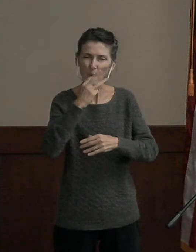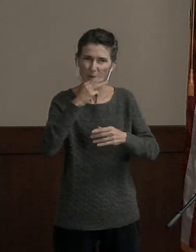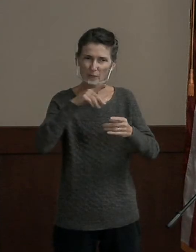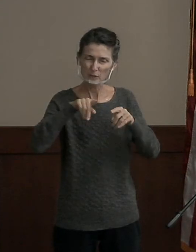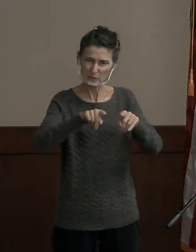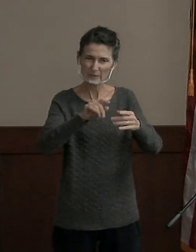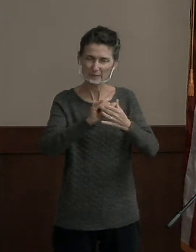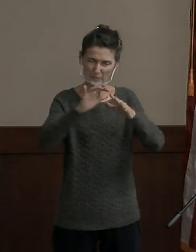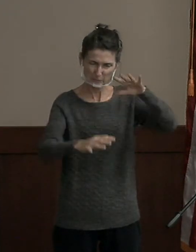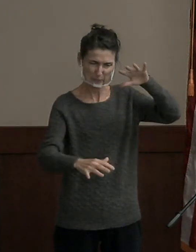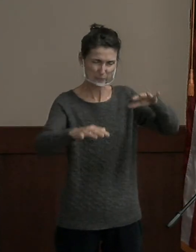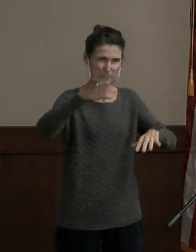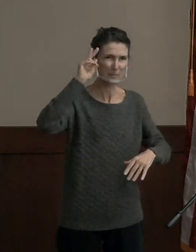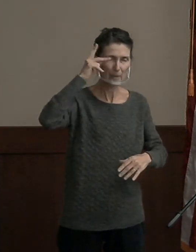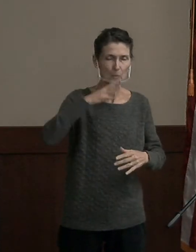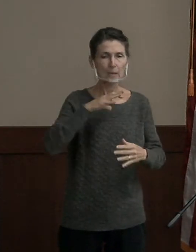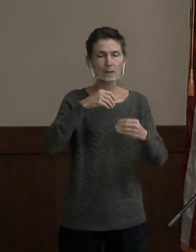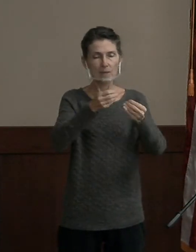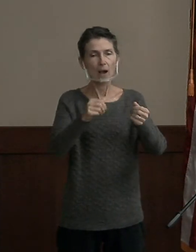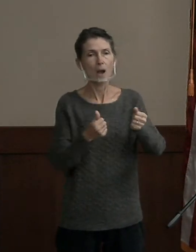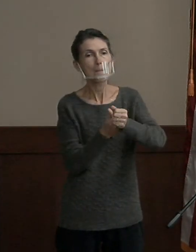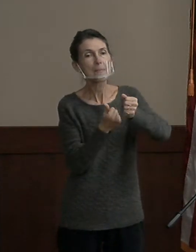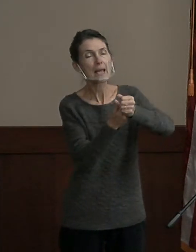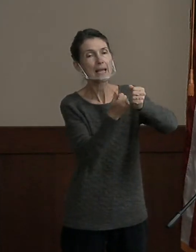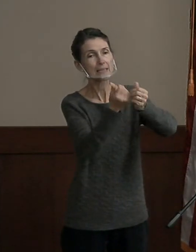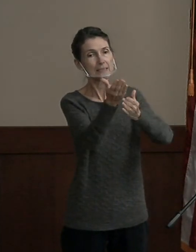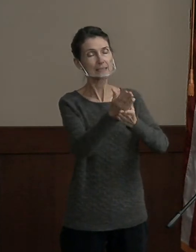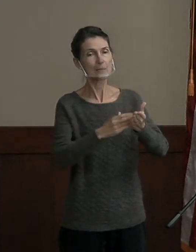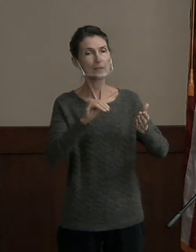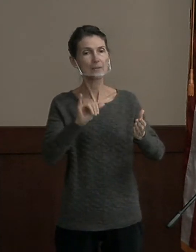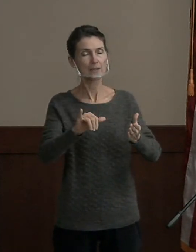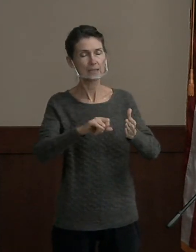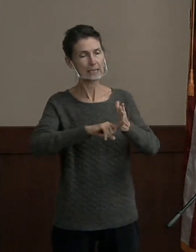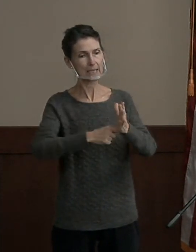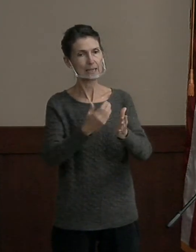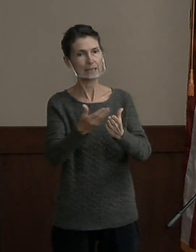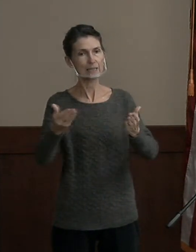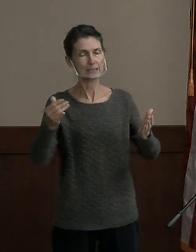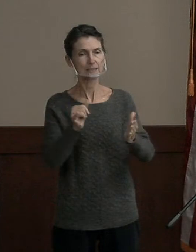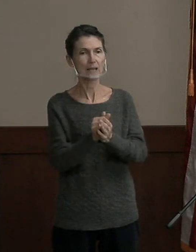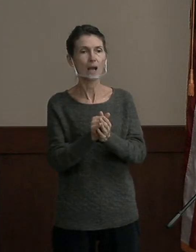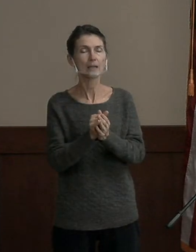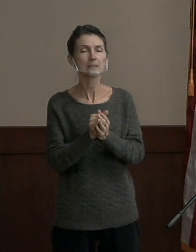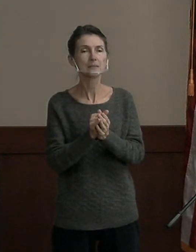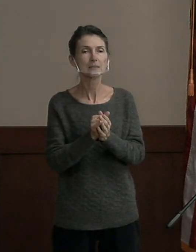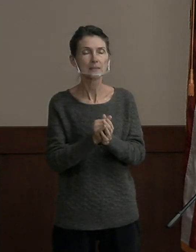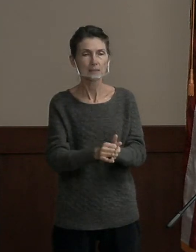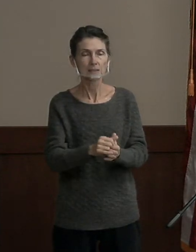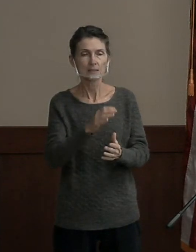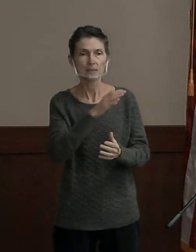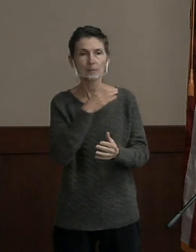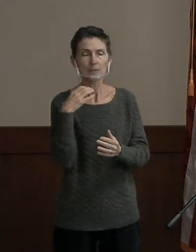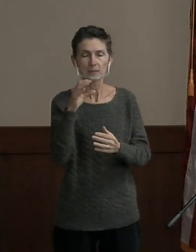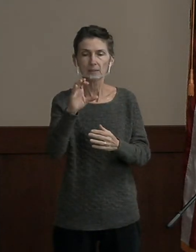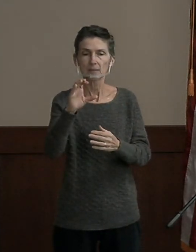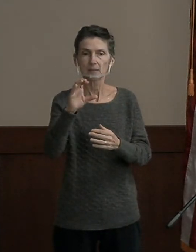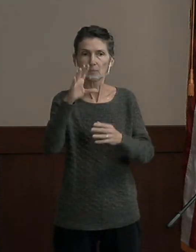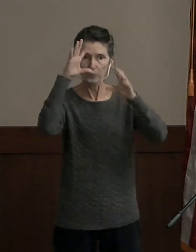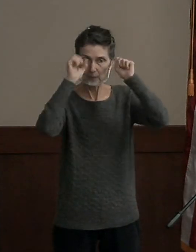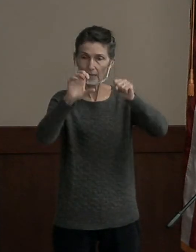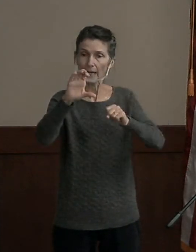wanted to bring everybody an update on some of the key things that Commission President Klein brought